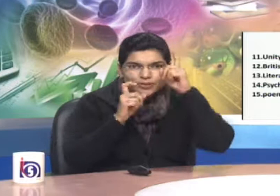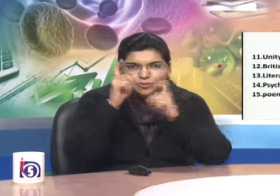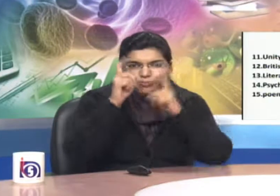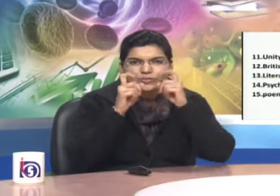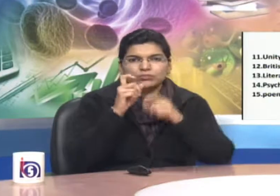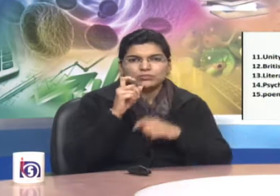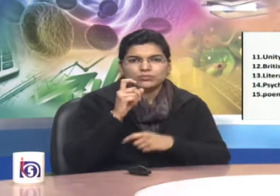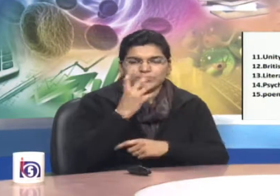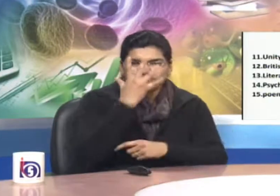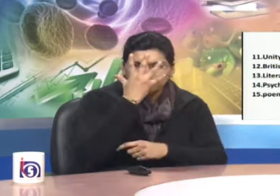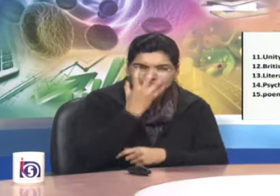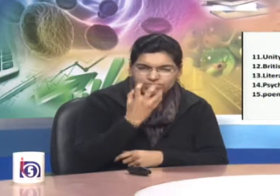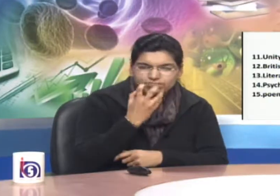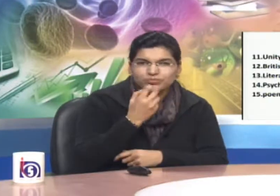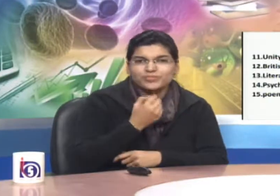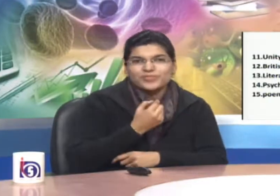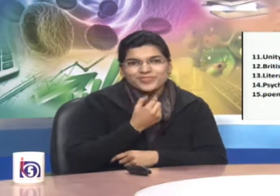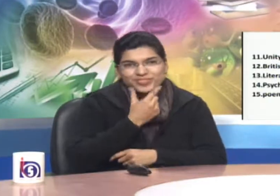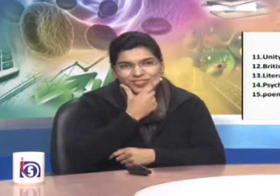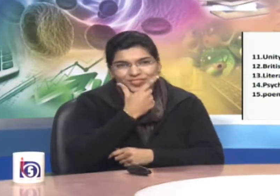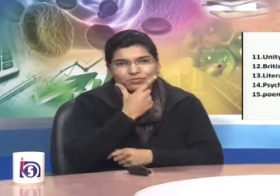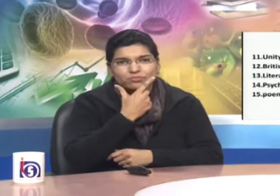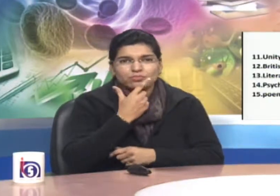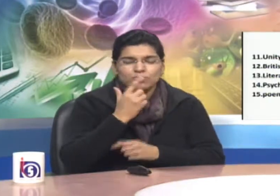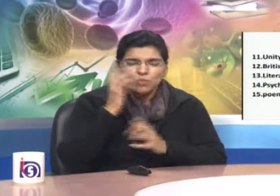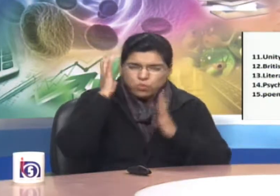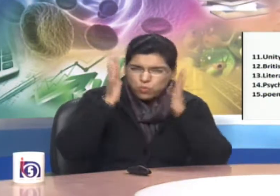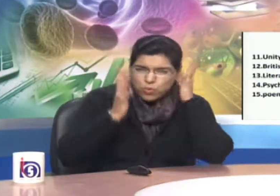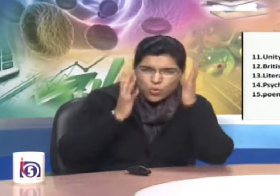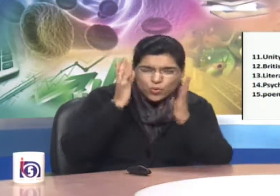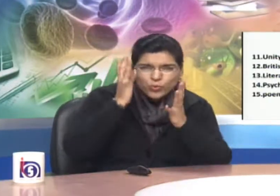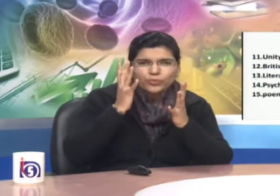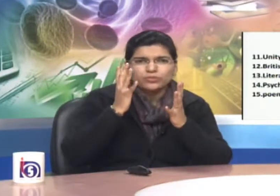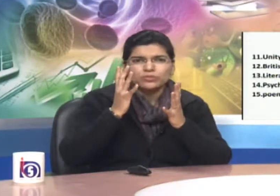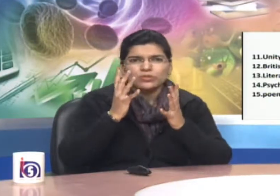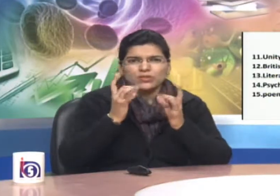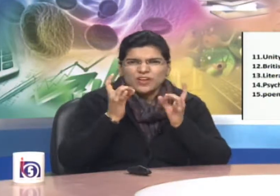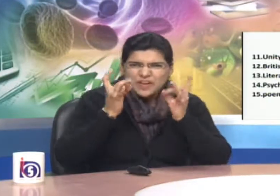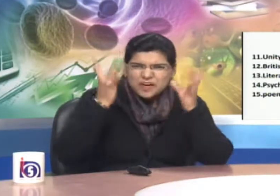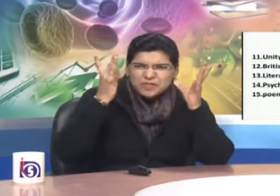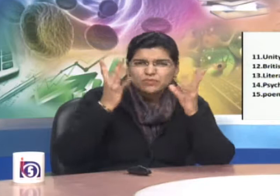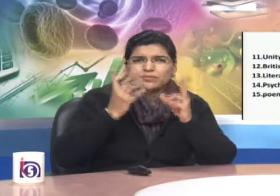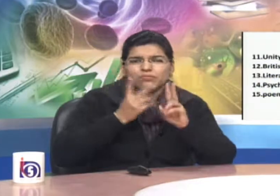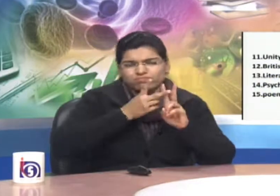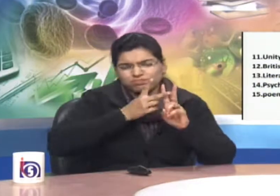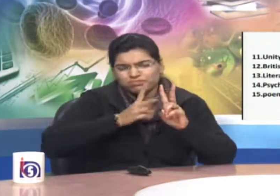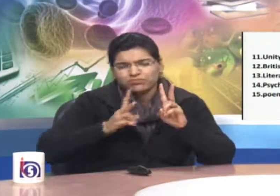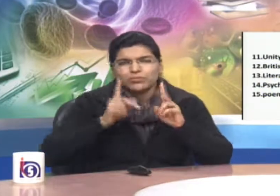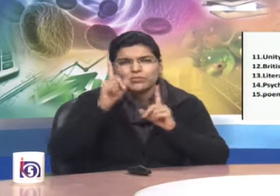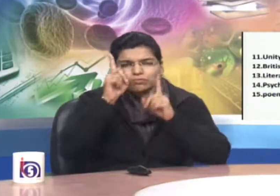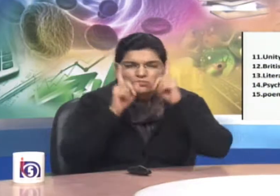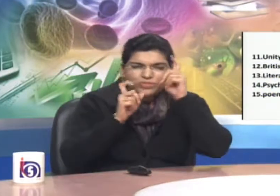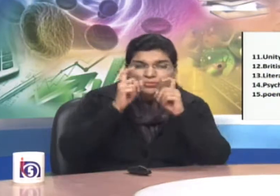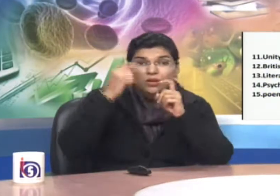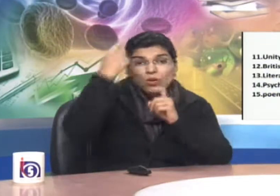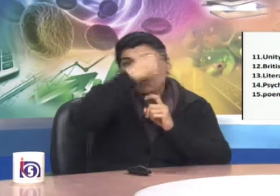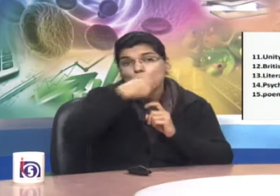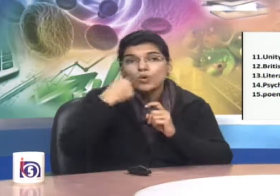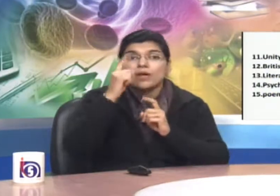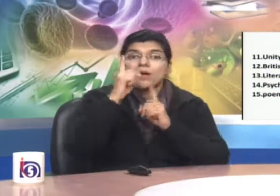Different kind of emotions, happy, sad, worrying, anxiety, anger. All these